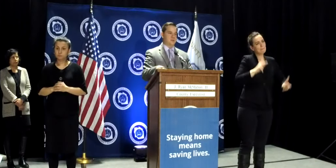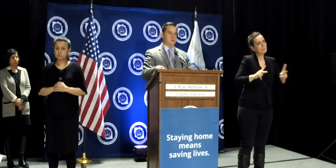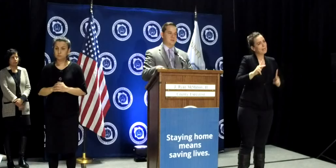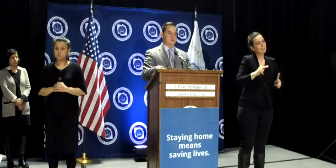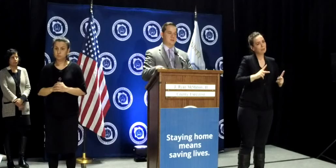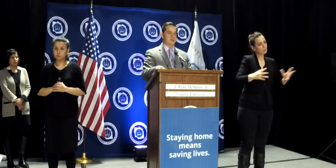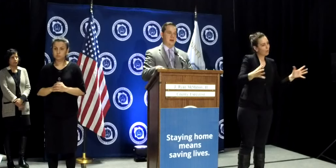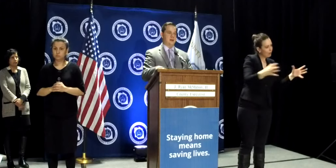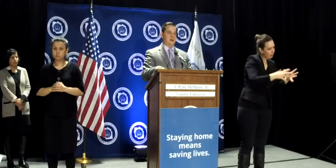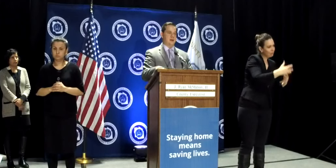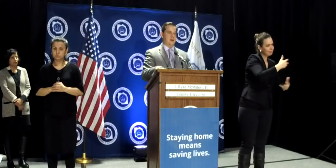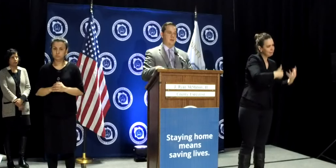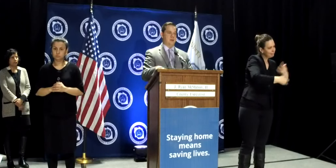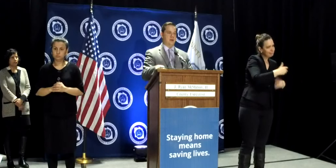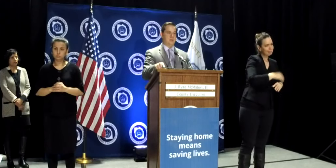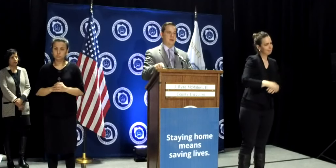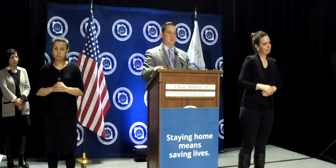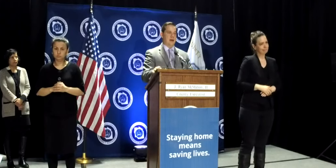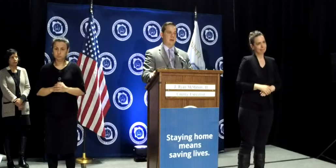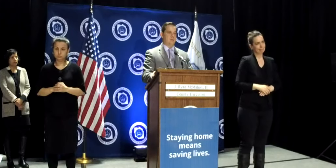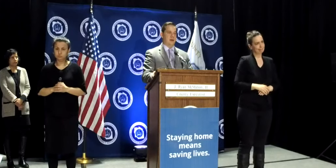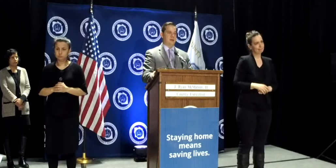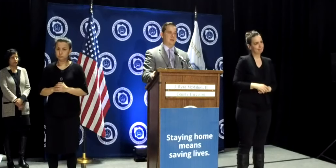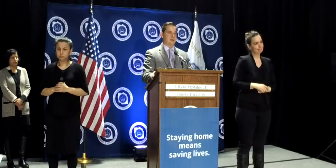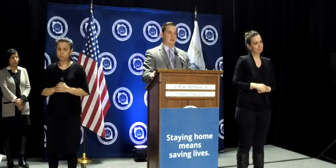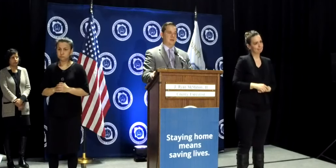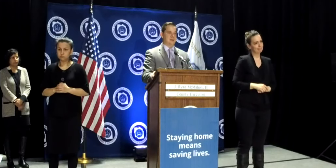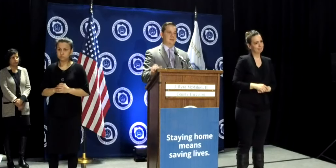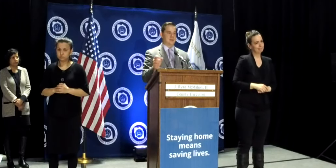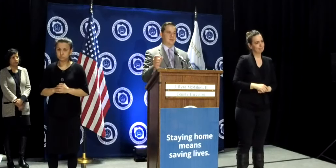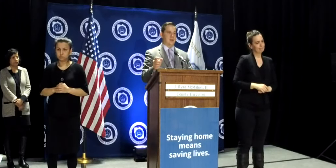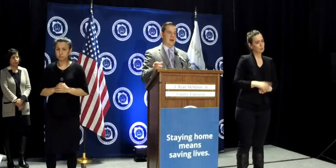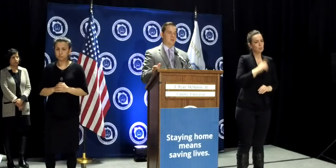with businesses that may or may not be on the